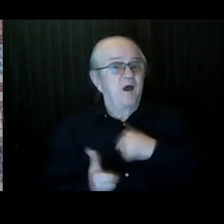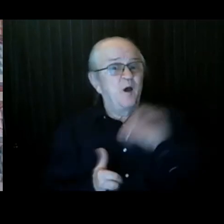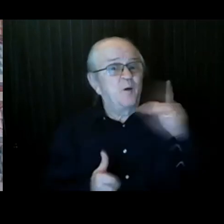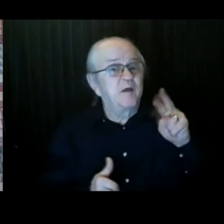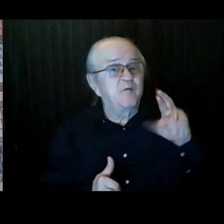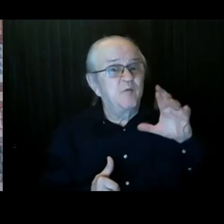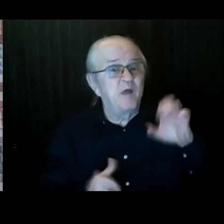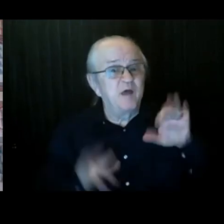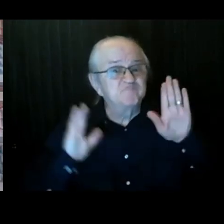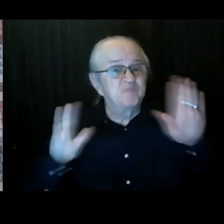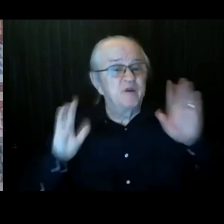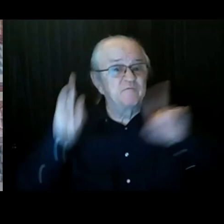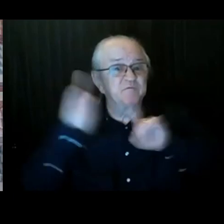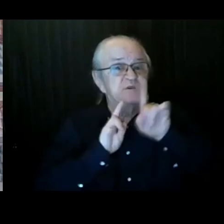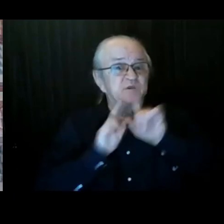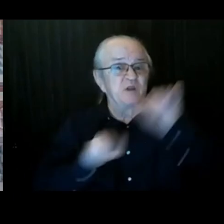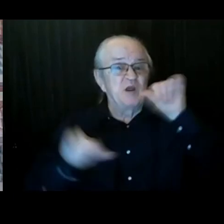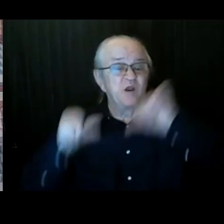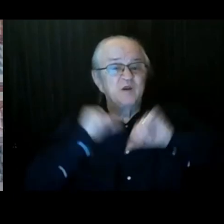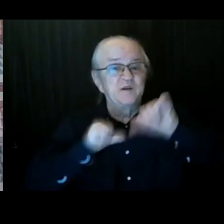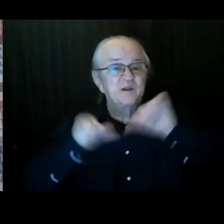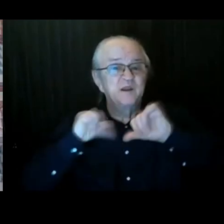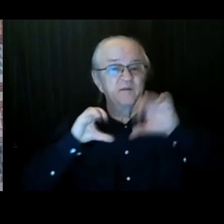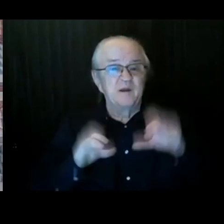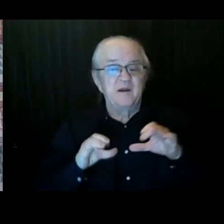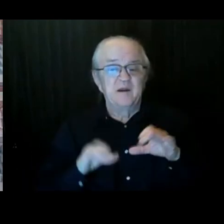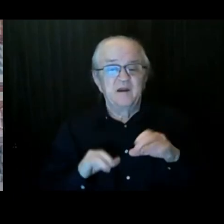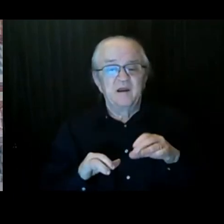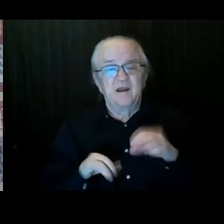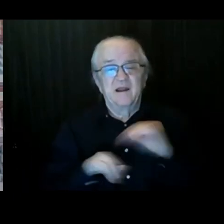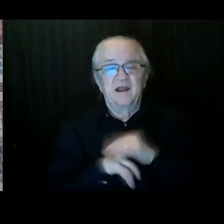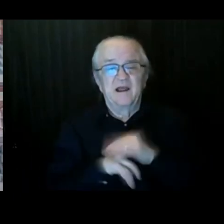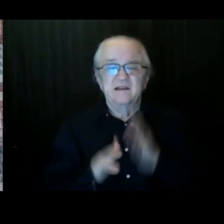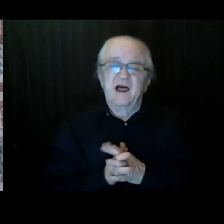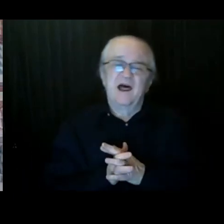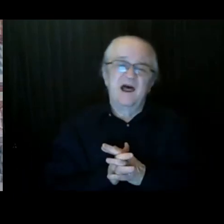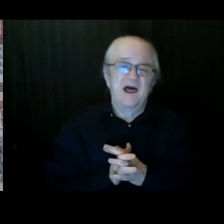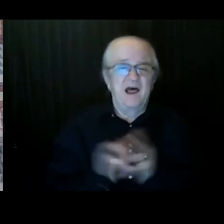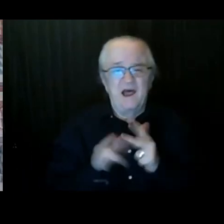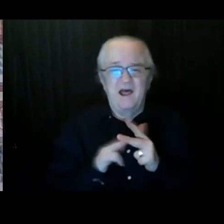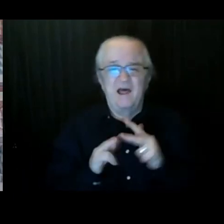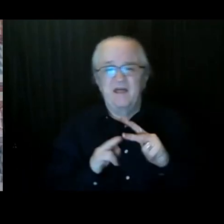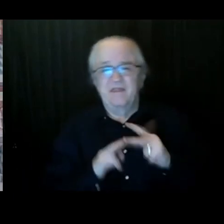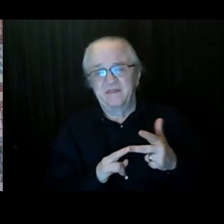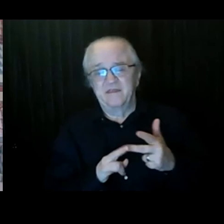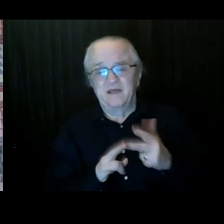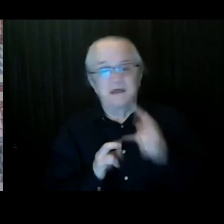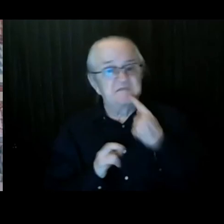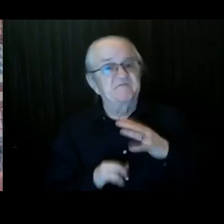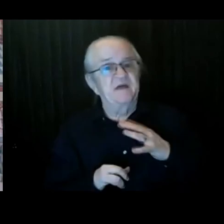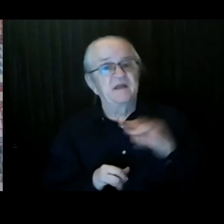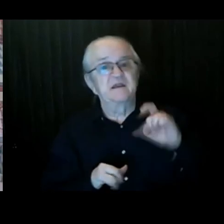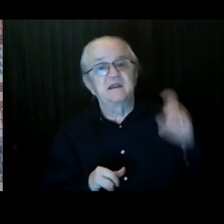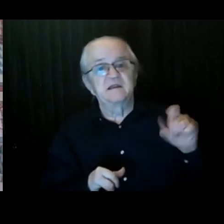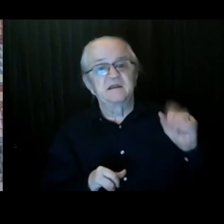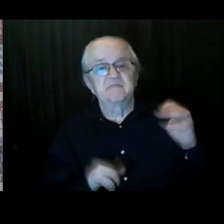astronomy department. The counselor said, maybe you should have a fallback school. And I said, fine, Texas A&M University. I had